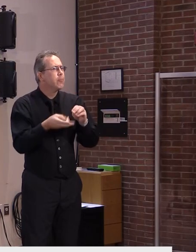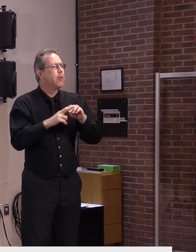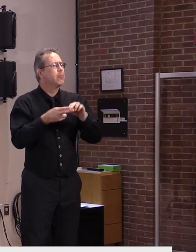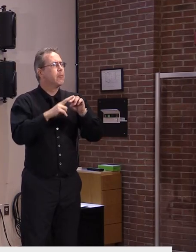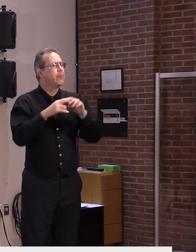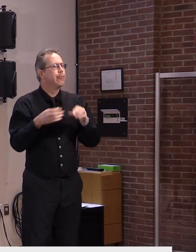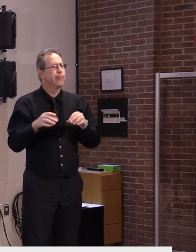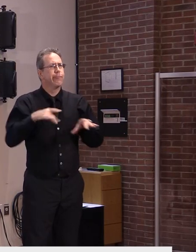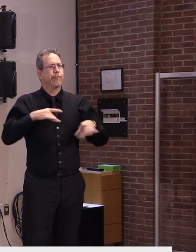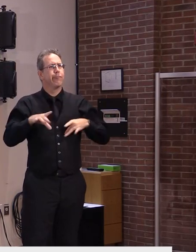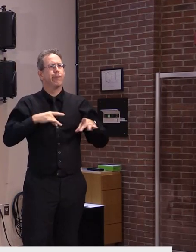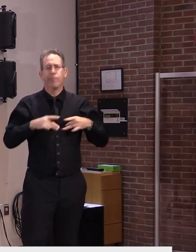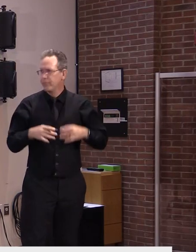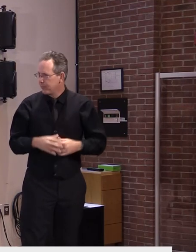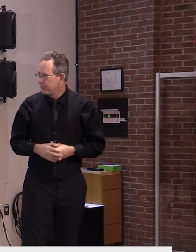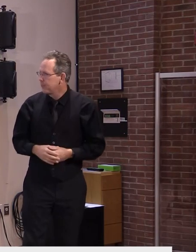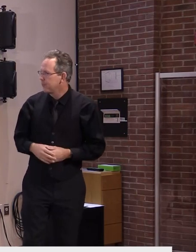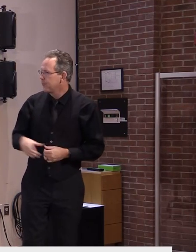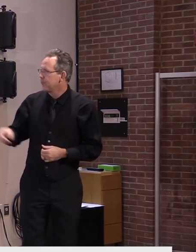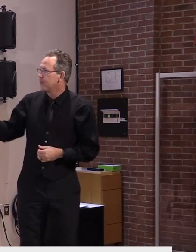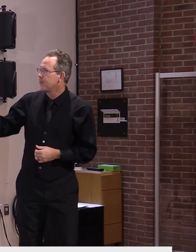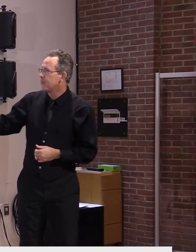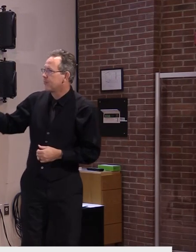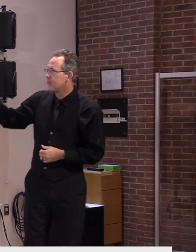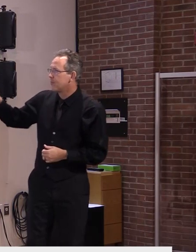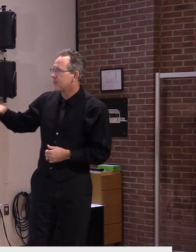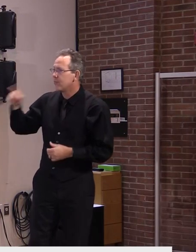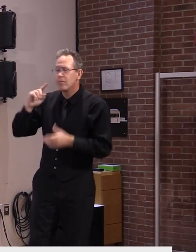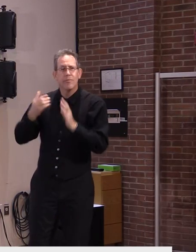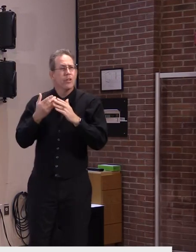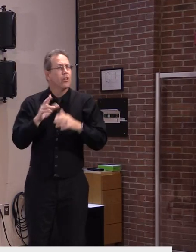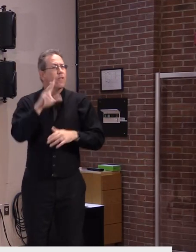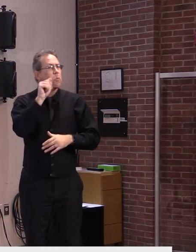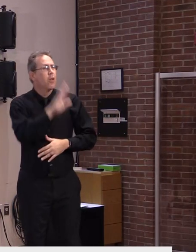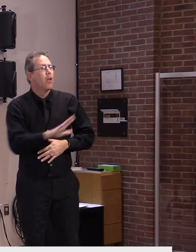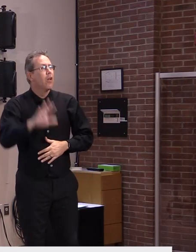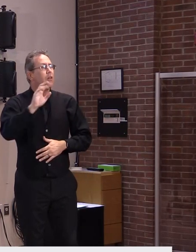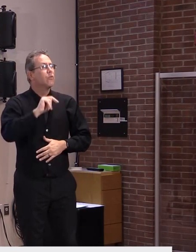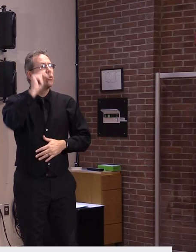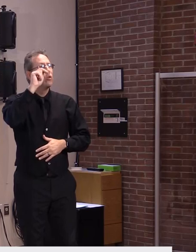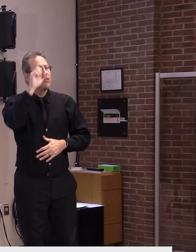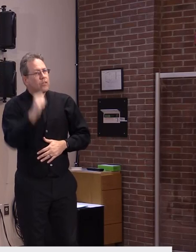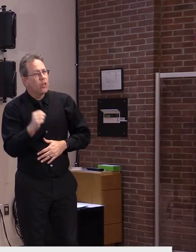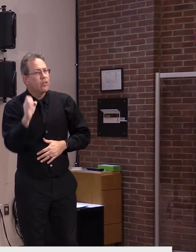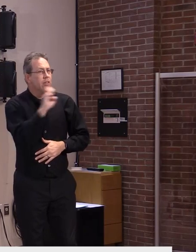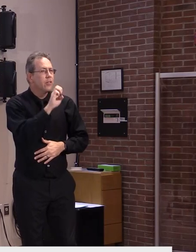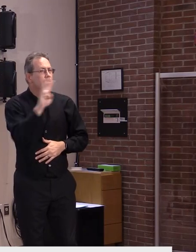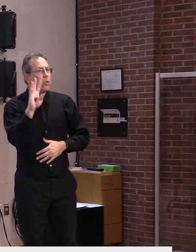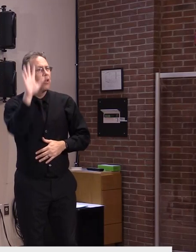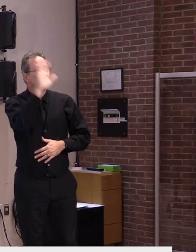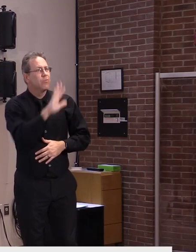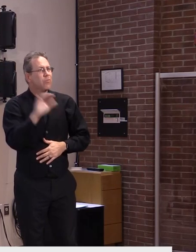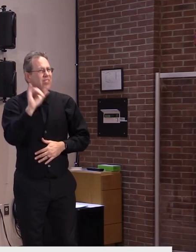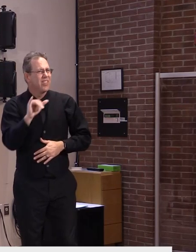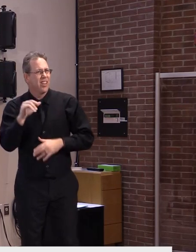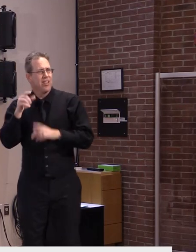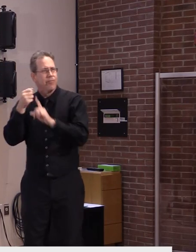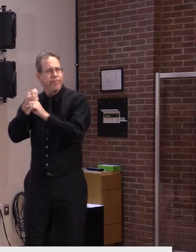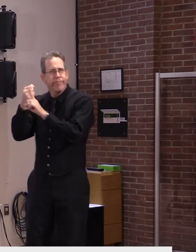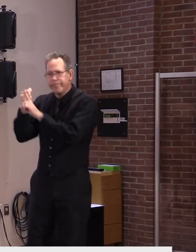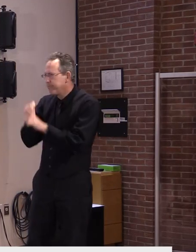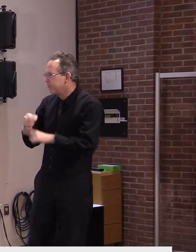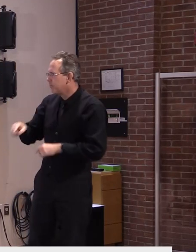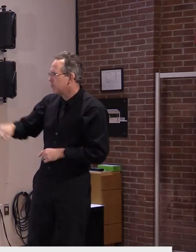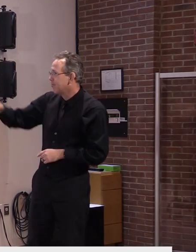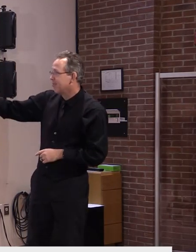as well. The Northeast Kingdom continues to be at the upper end of the regions of Vermont with case counts. You can see them clearly standing out